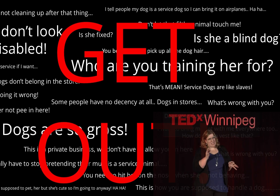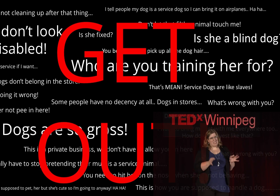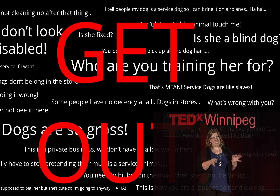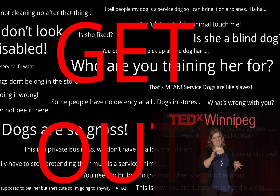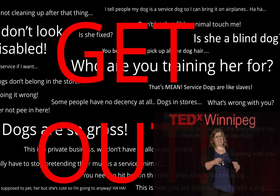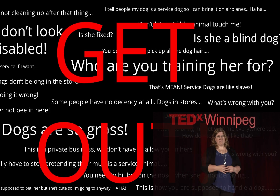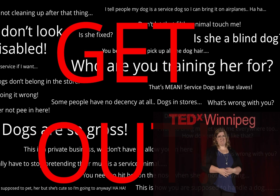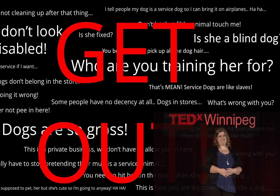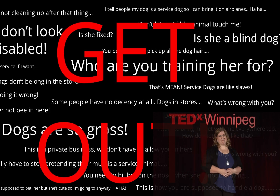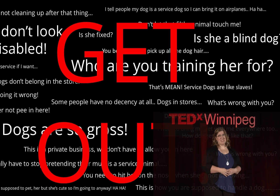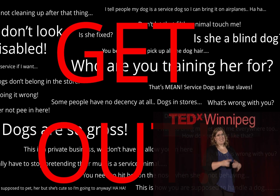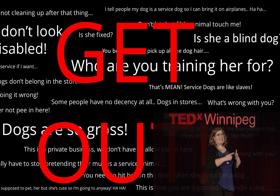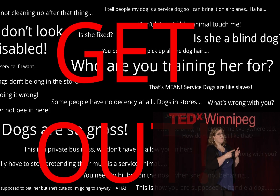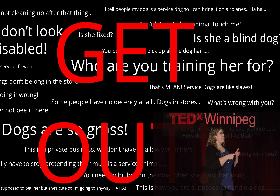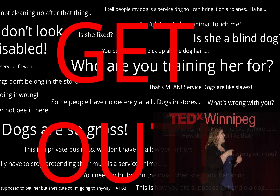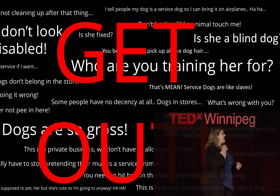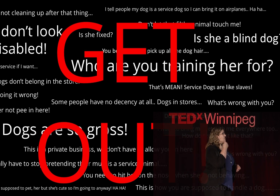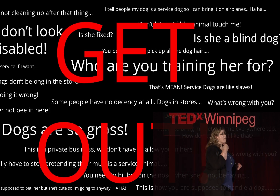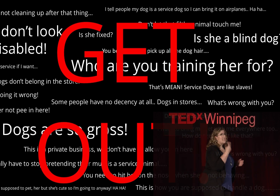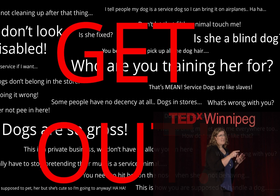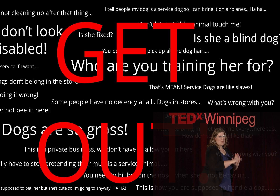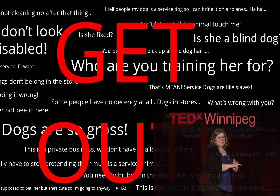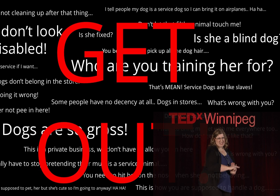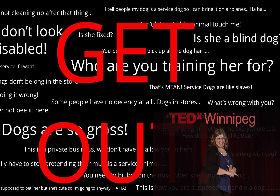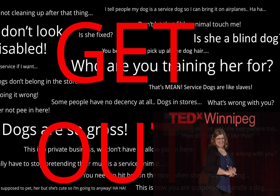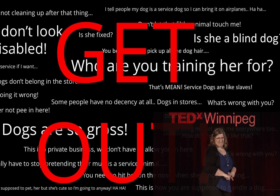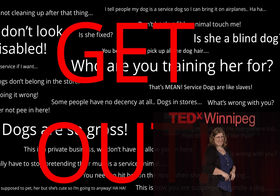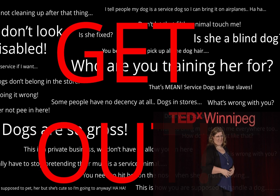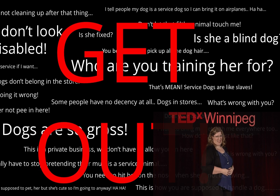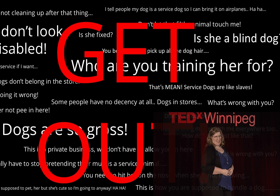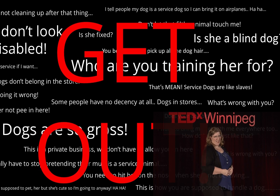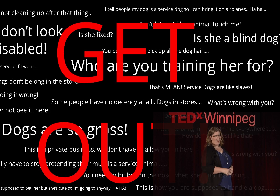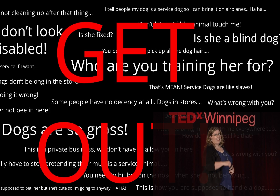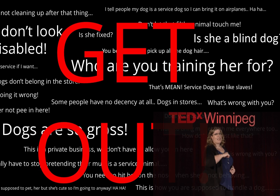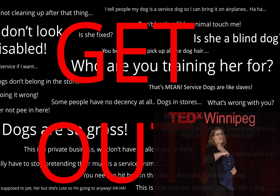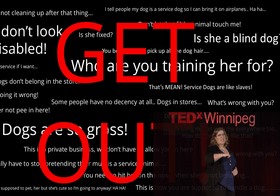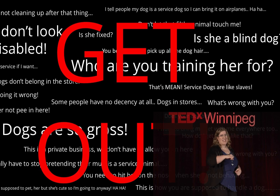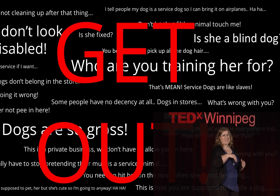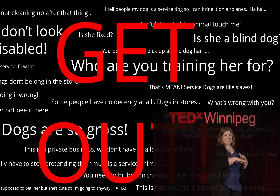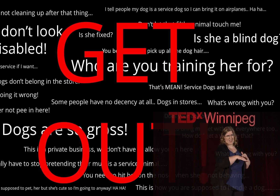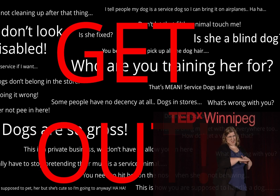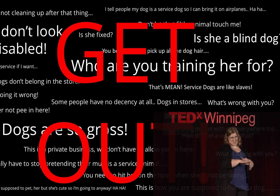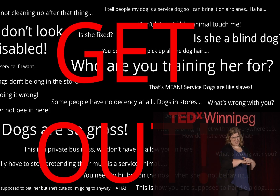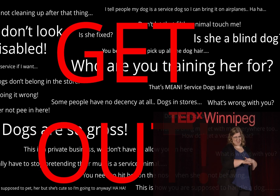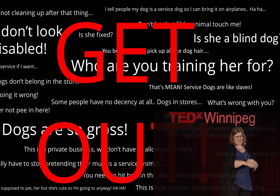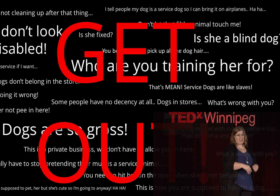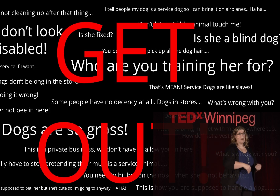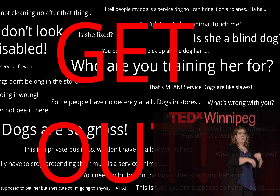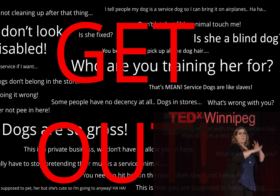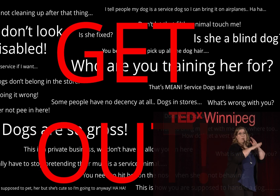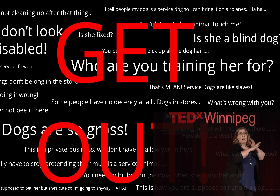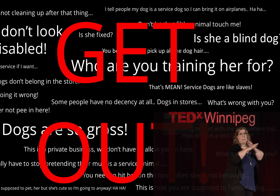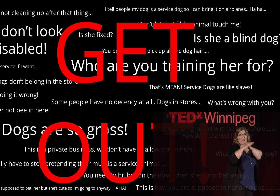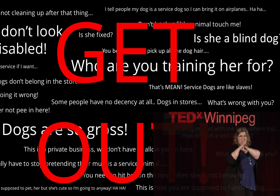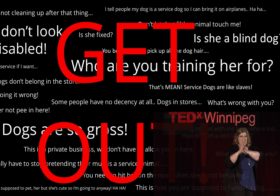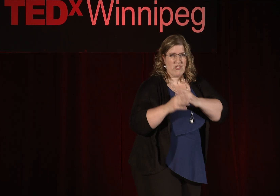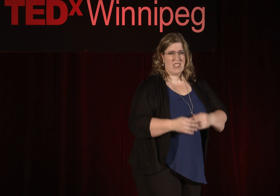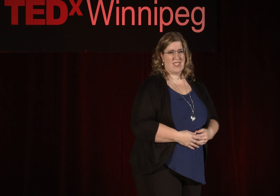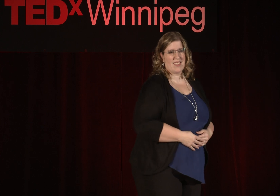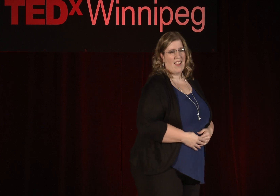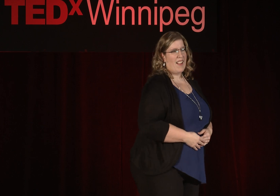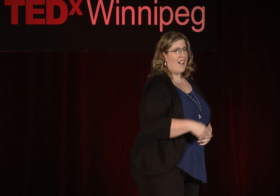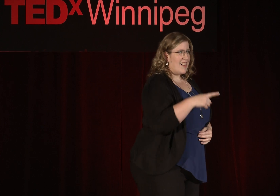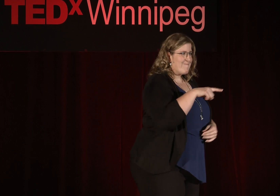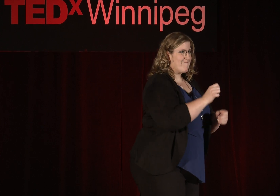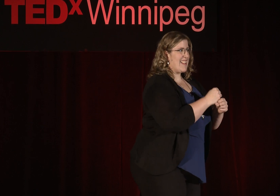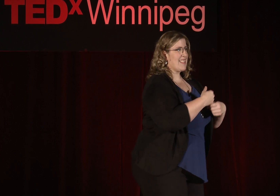judgmental, and sometimes even verbally abusive. They block access, create barriers,